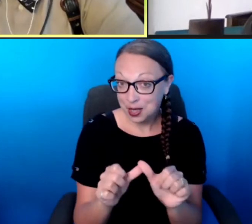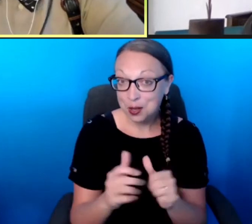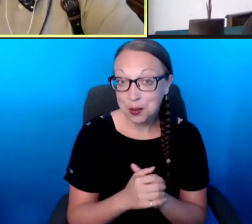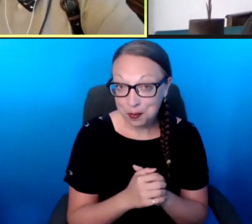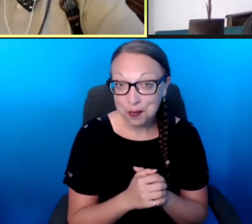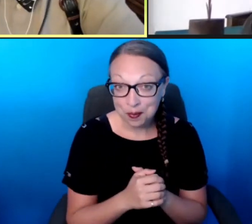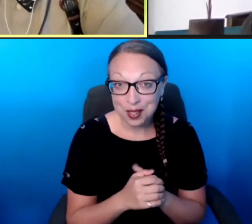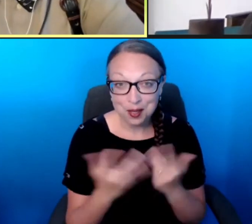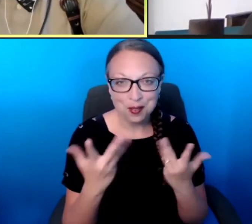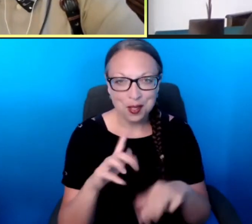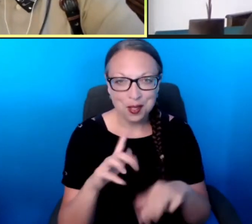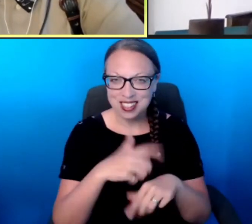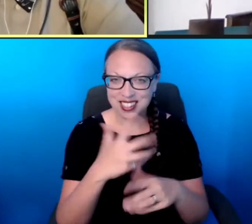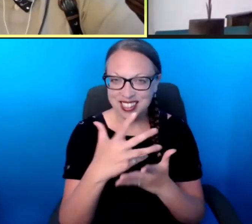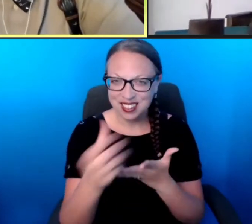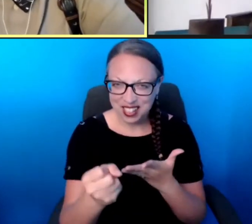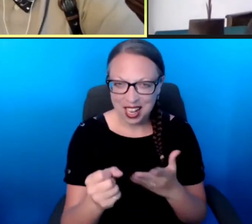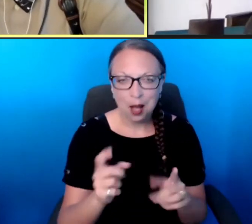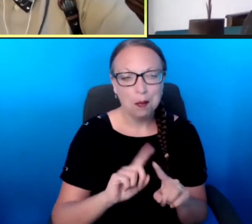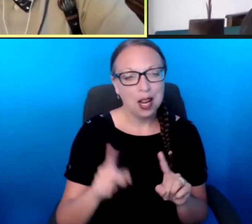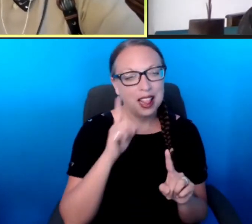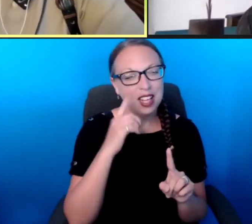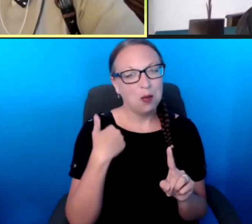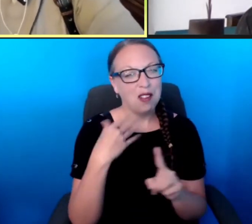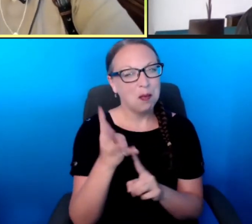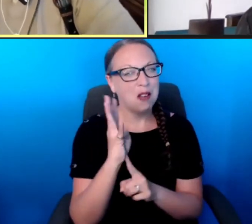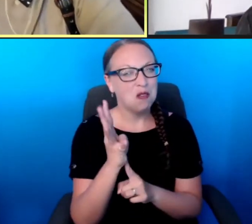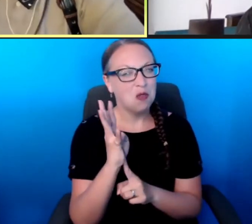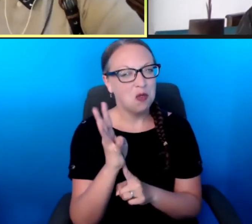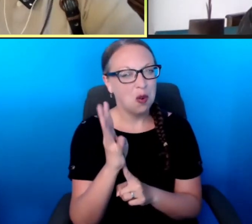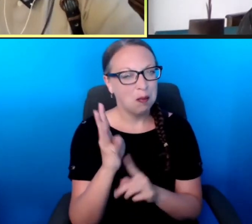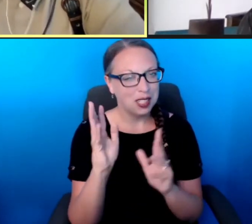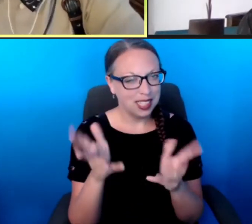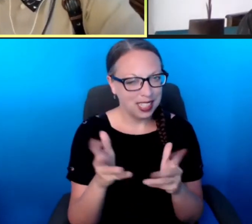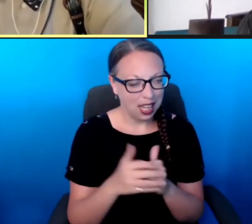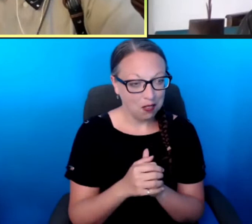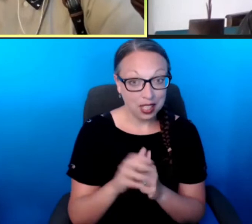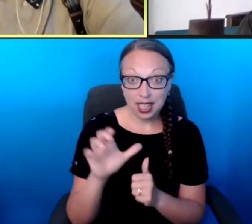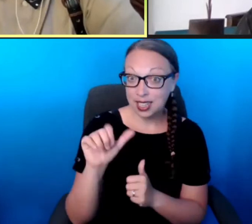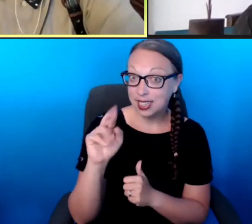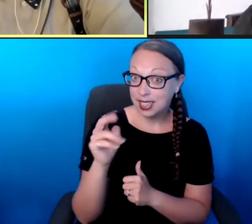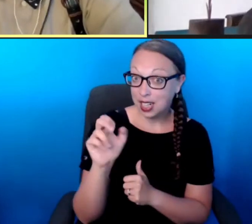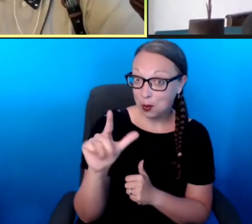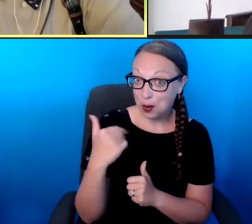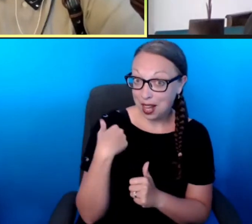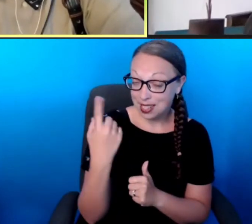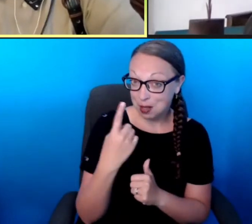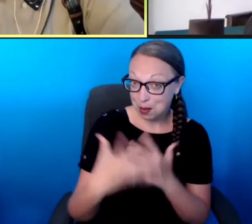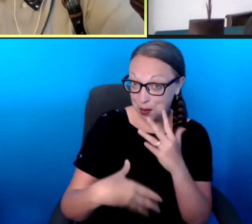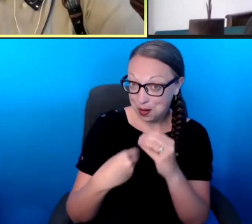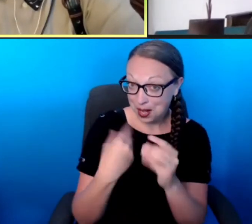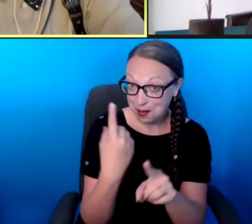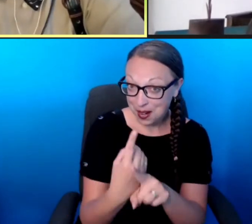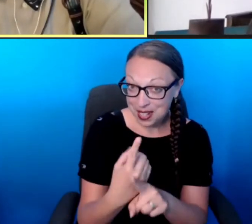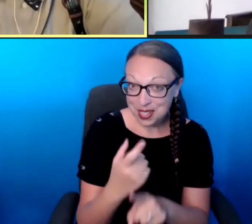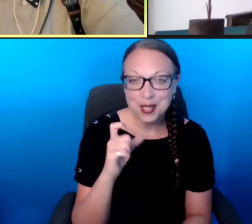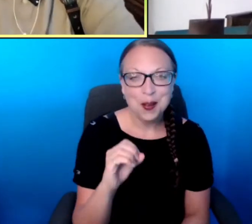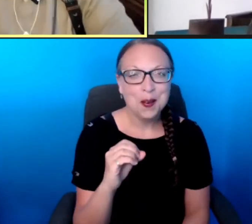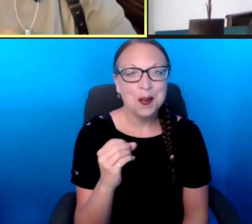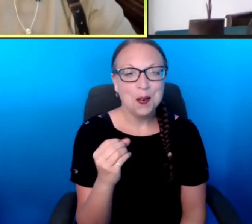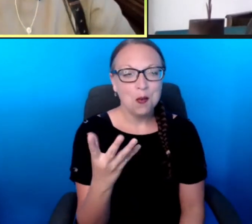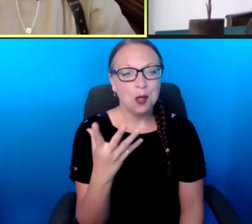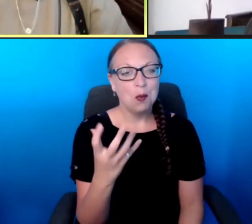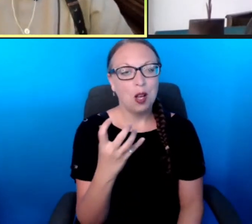of losing time. I think you've got about 4 more minutes. And Carol has something to say. Carol has something to say, but we do want to say about you